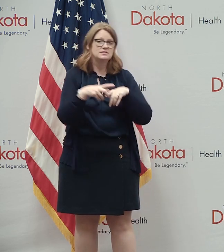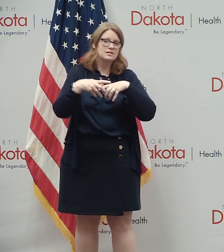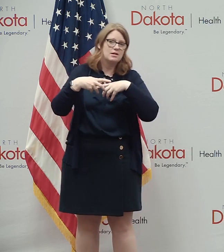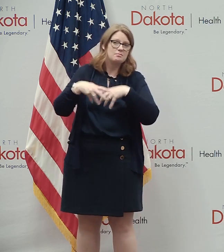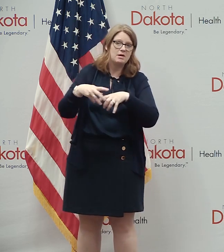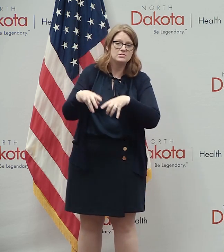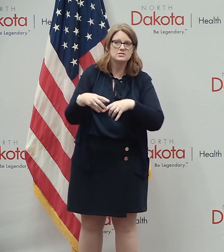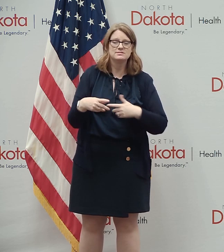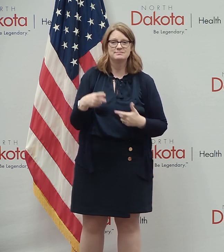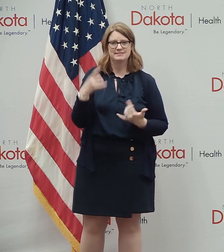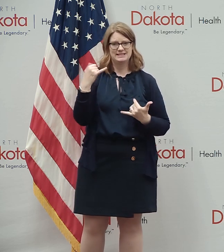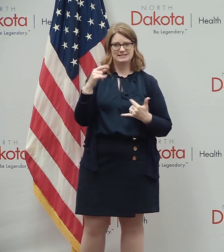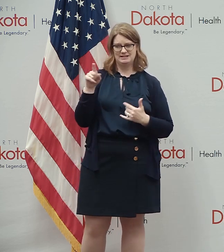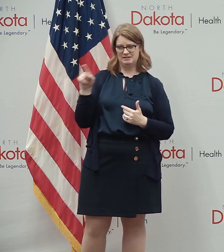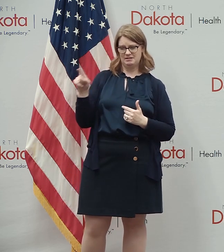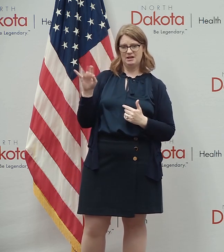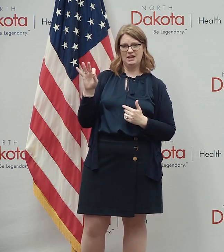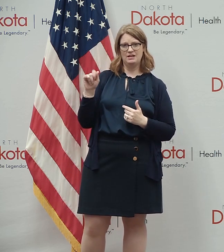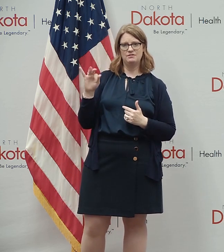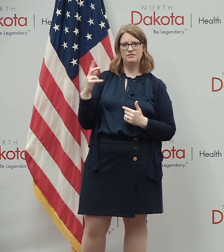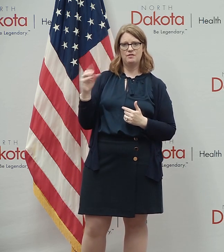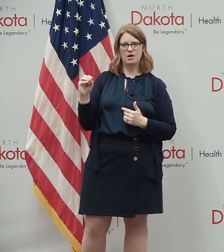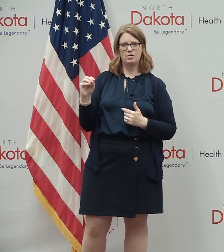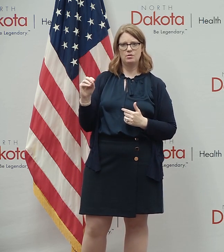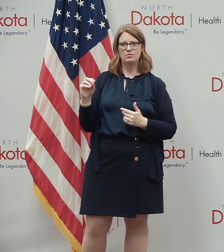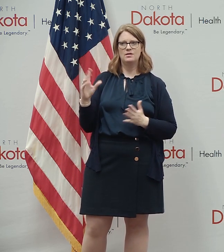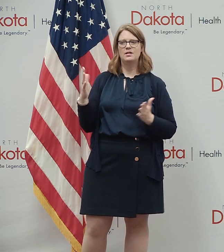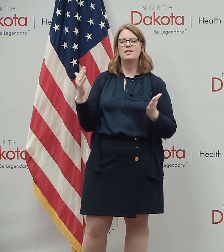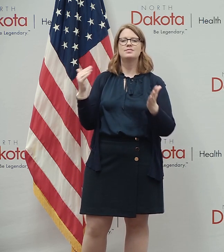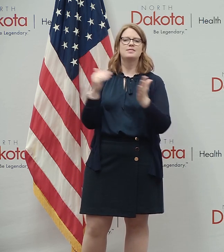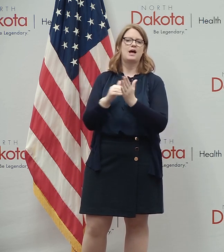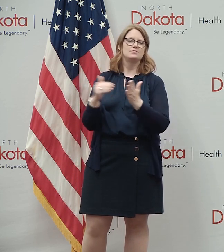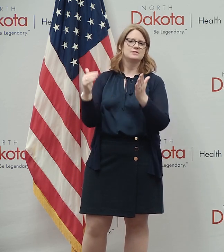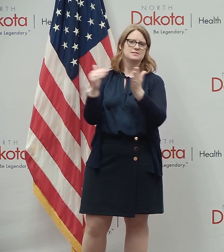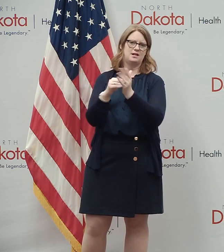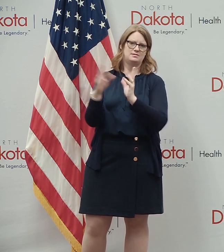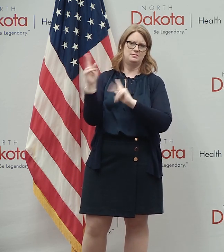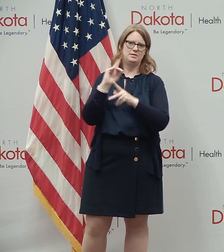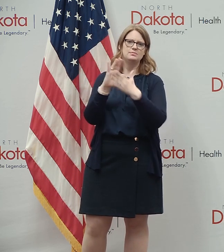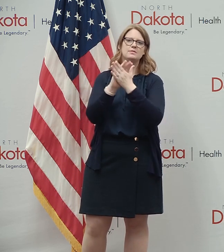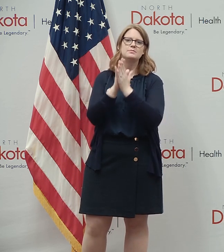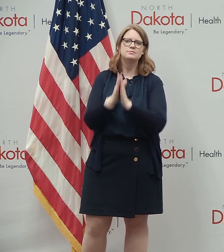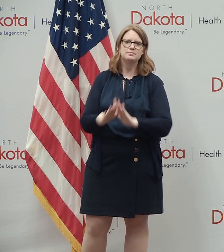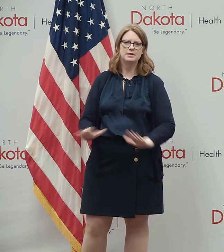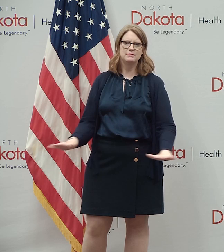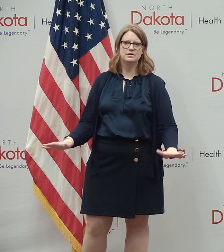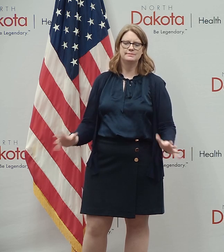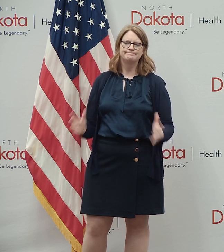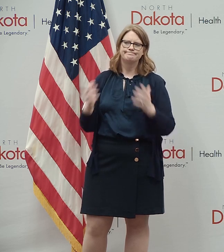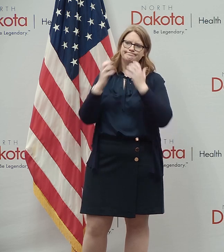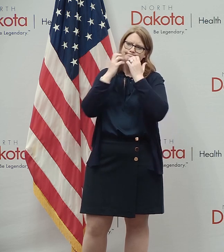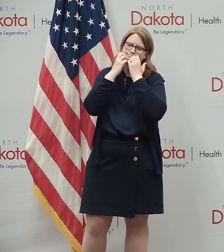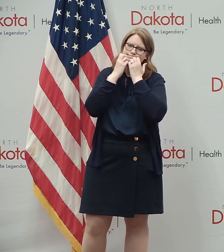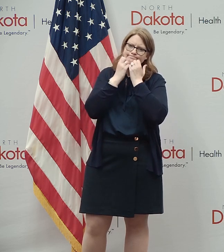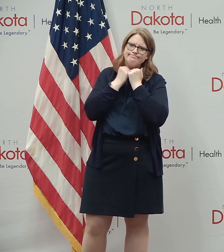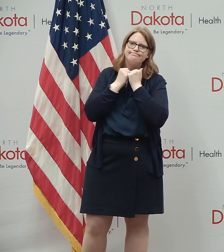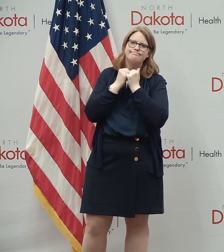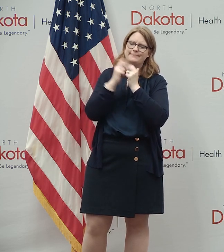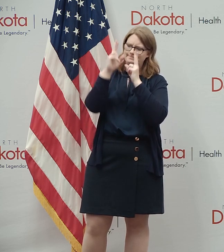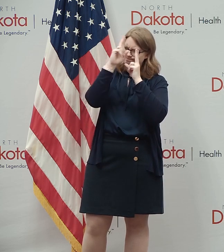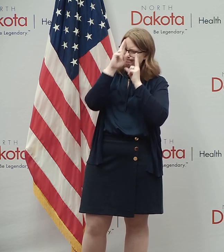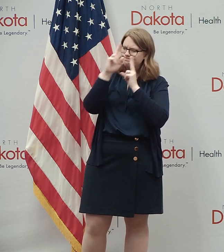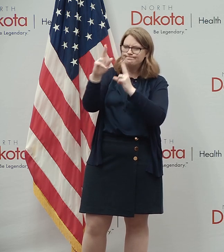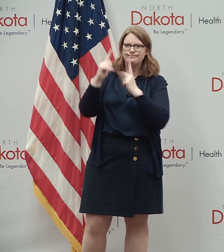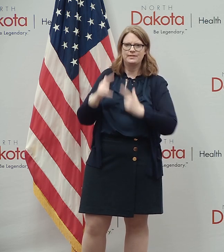in Fargo, there was thousands of peaceful protesters gathered to celebrate the life of George Floyd